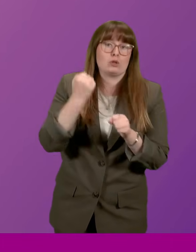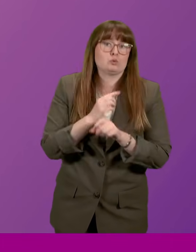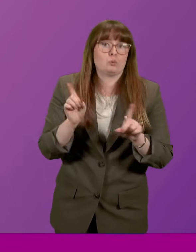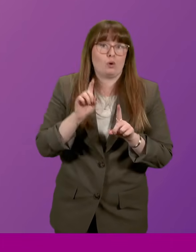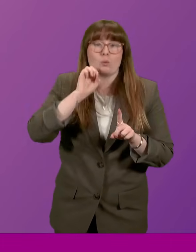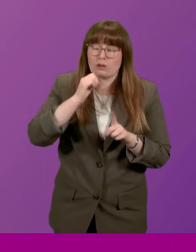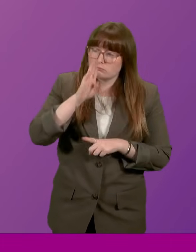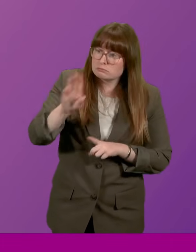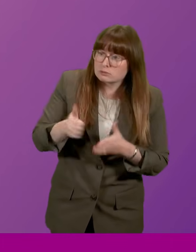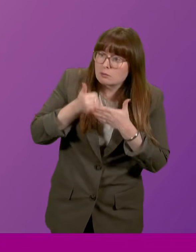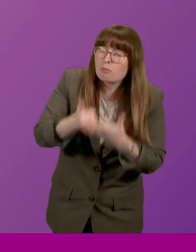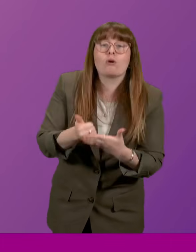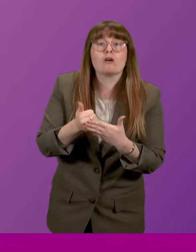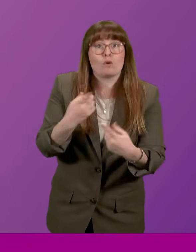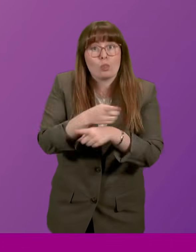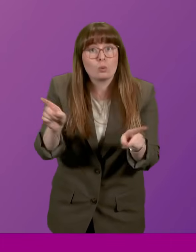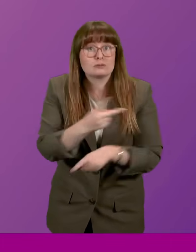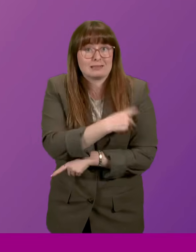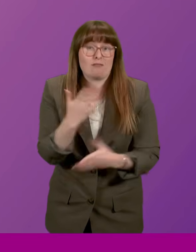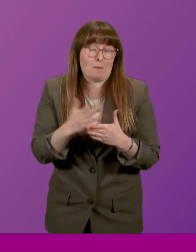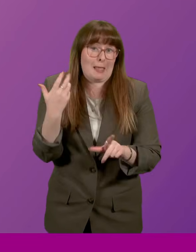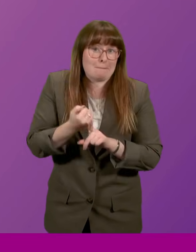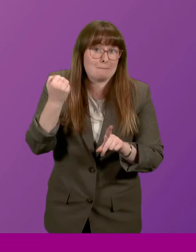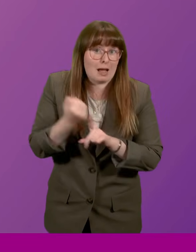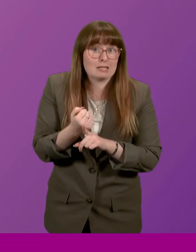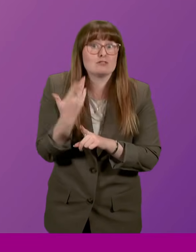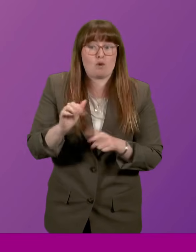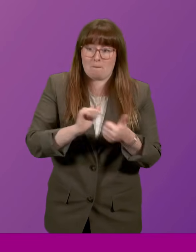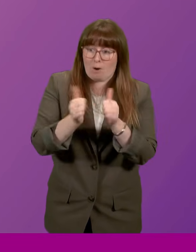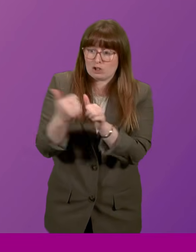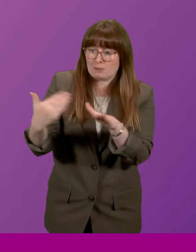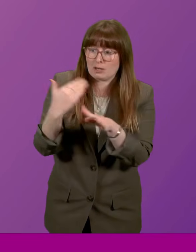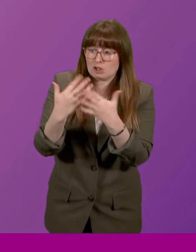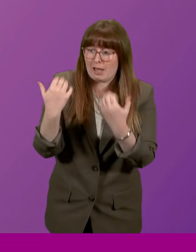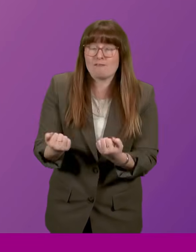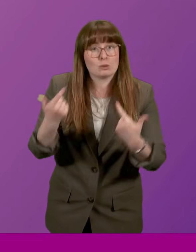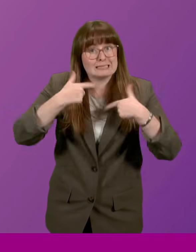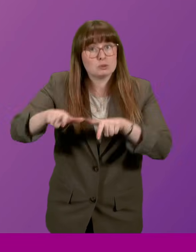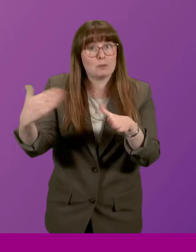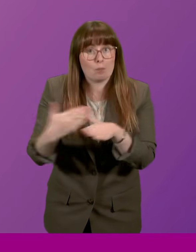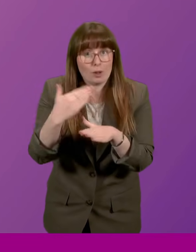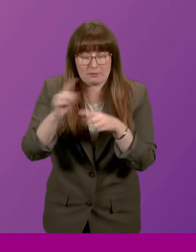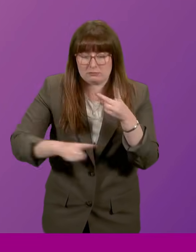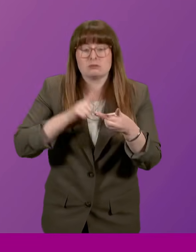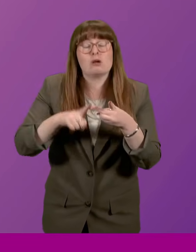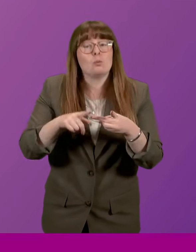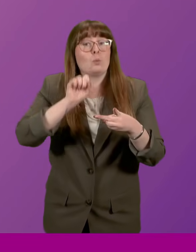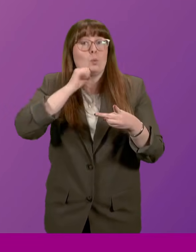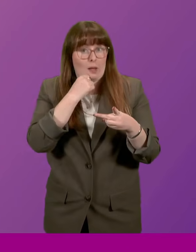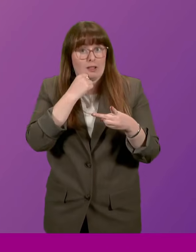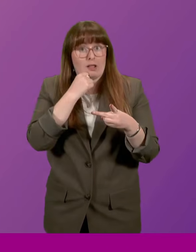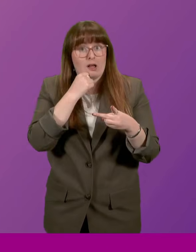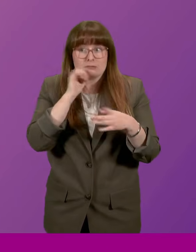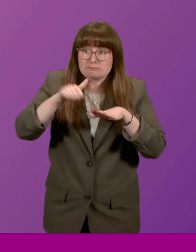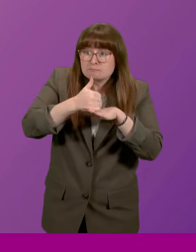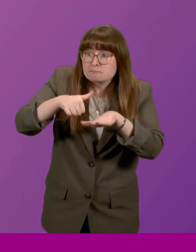direct support to the workforce who are affected through the Partnership Action on Continuing Employment. We will also take forward